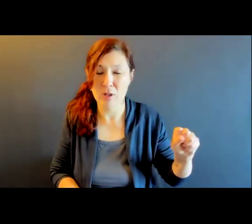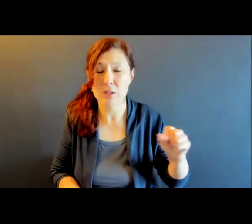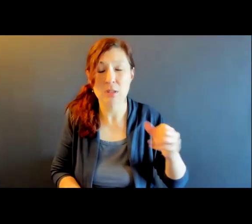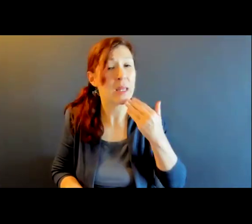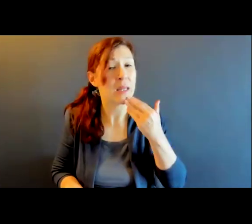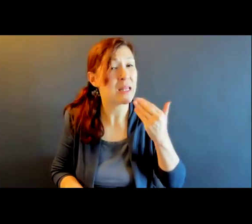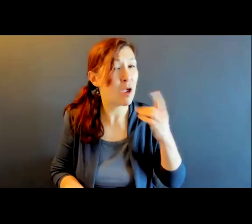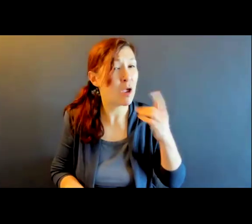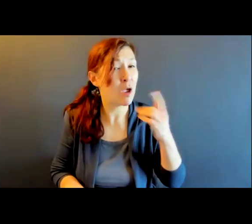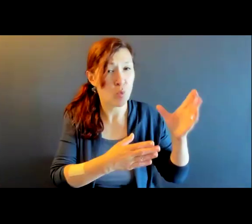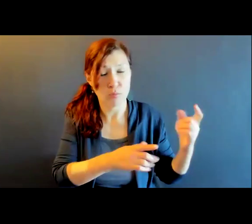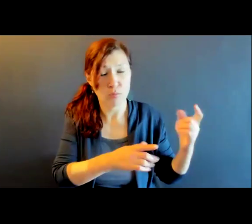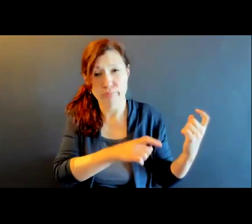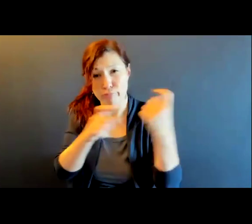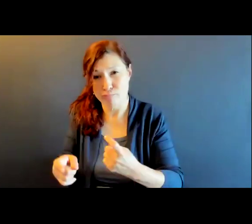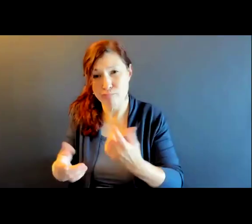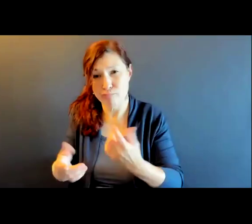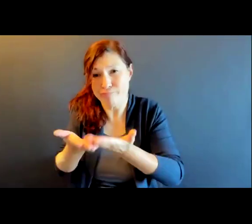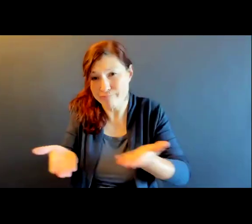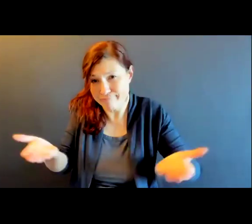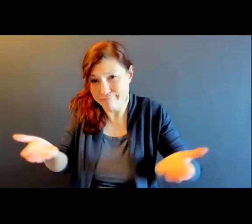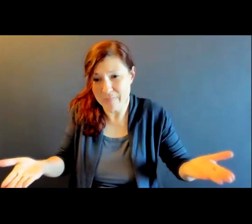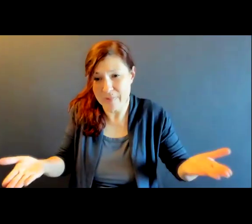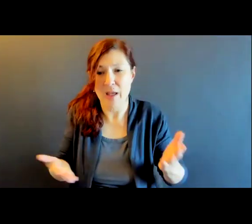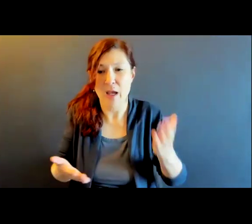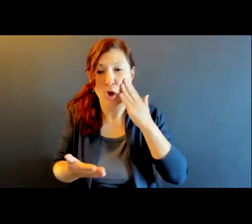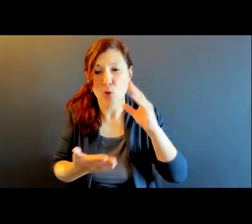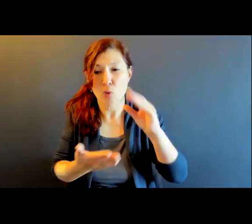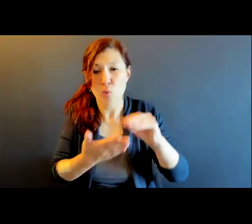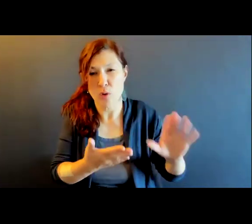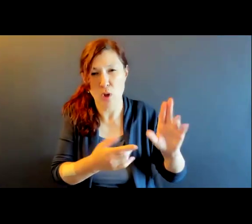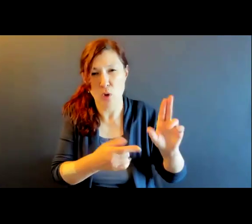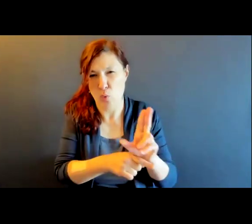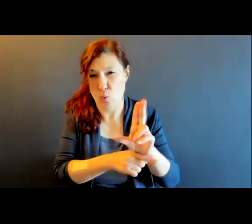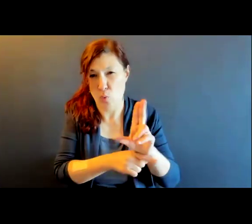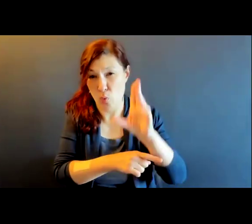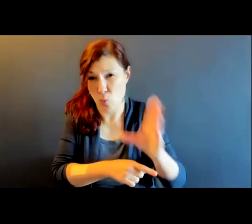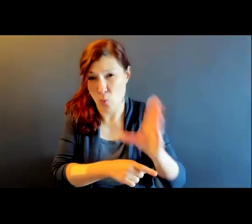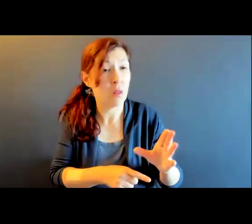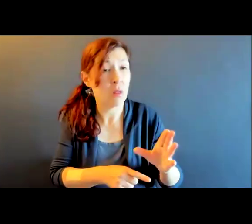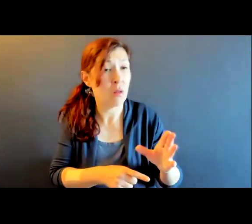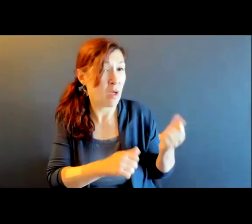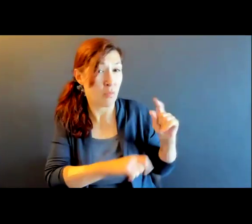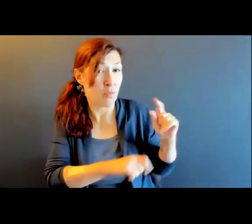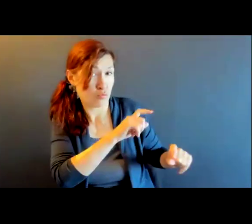know the students will put them all to good use. Great. Thank you. I'll now open it up to questions and comments from the